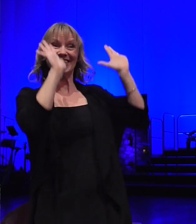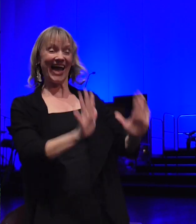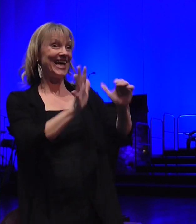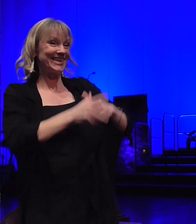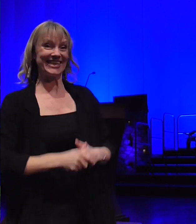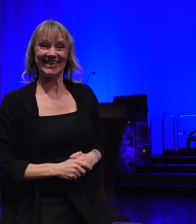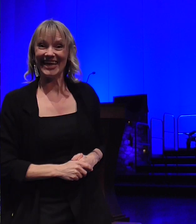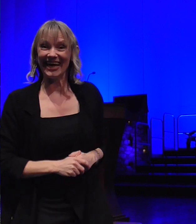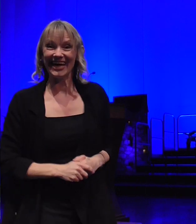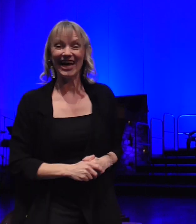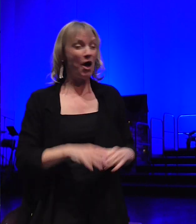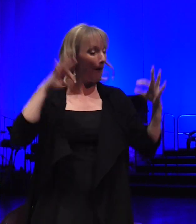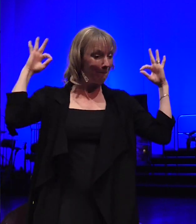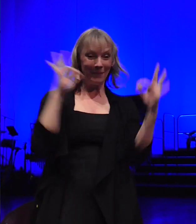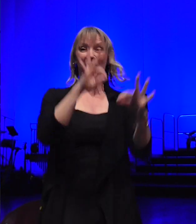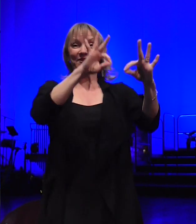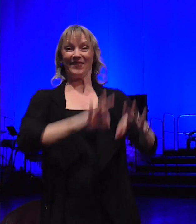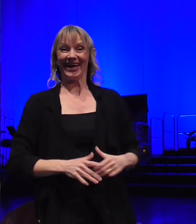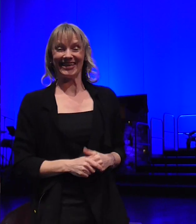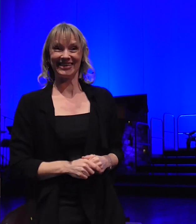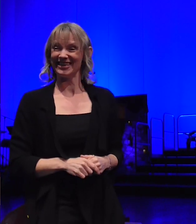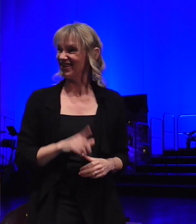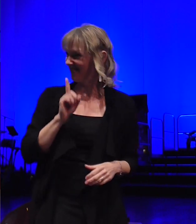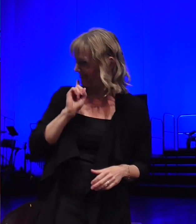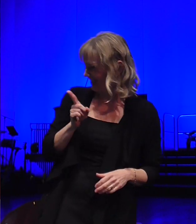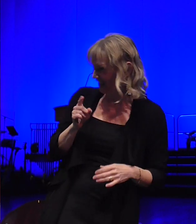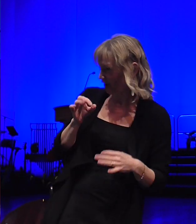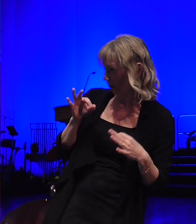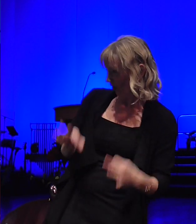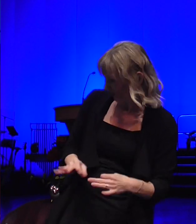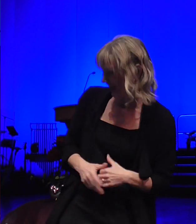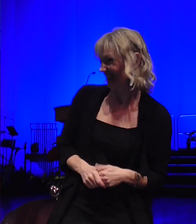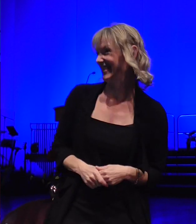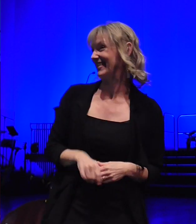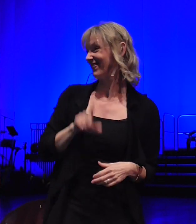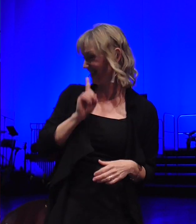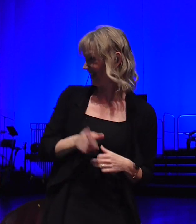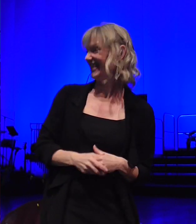Fantastic. Perfect. Really? Perfect?